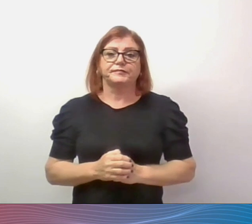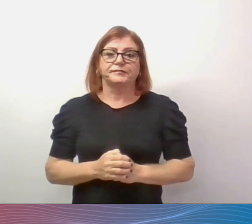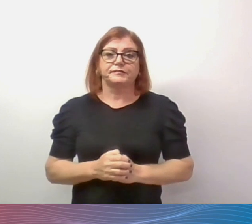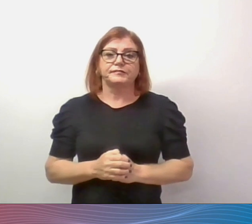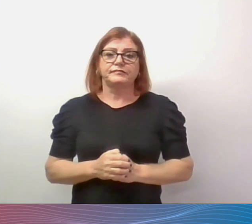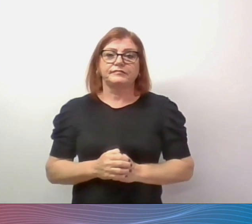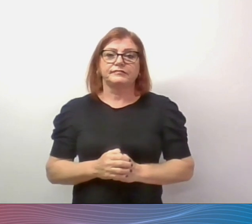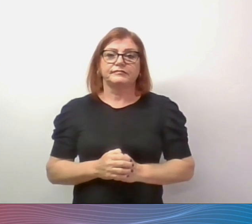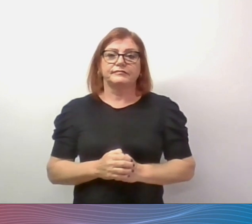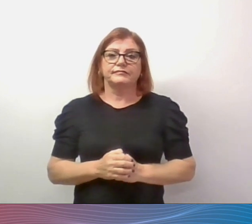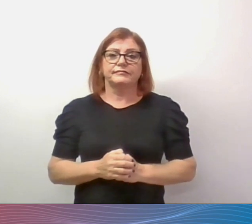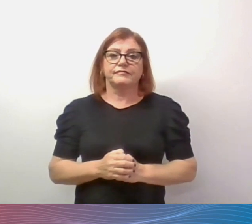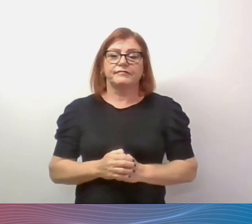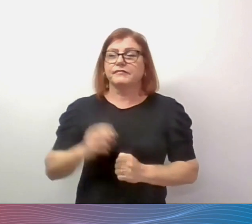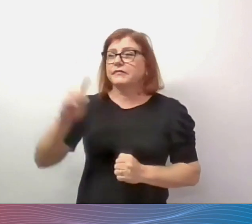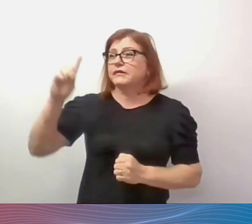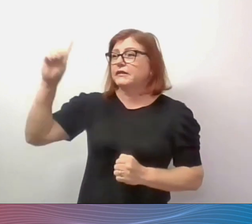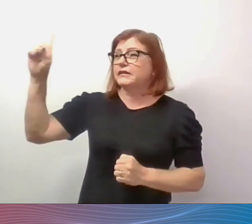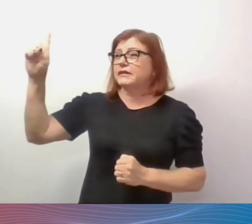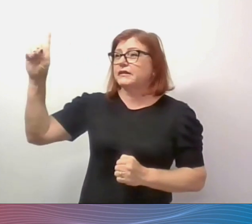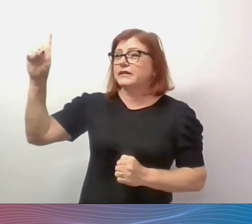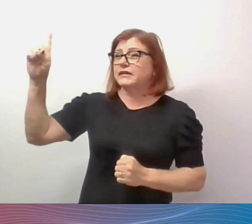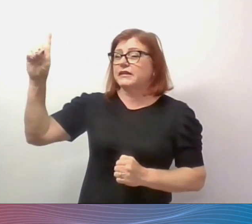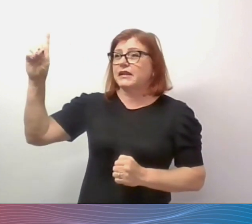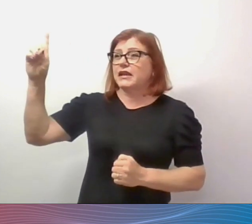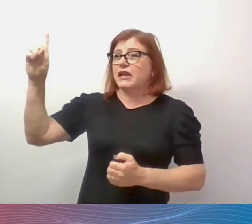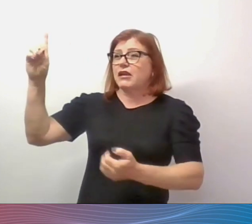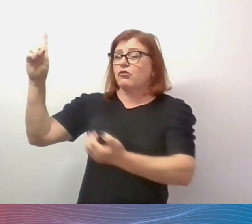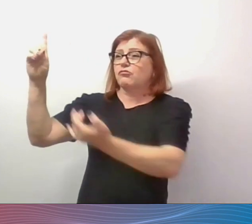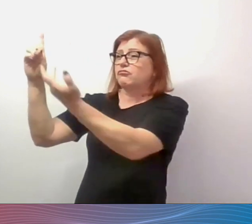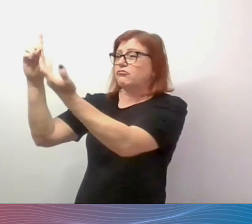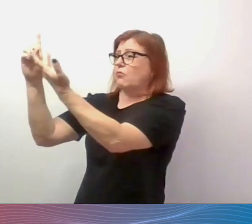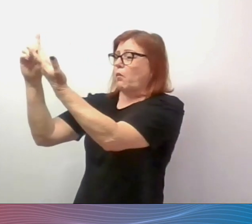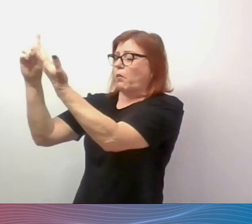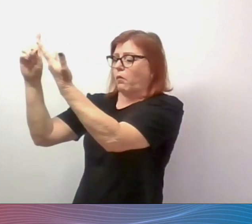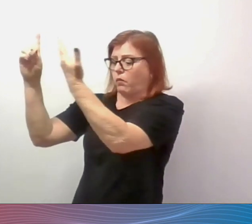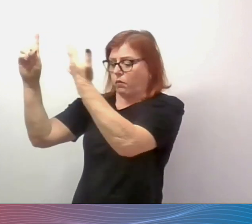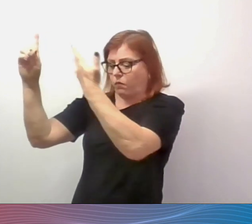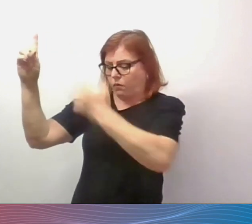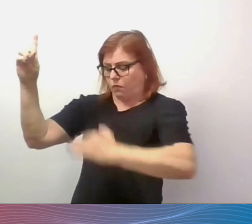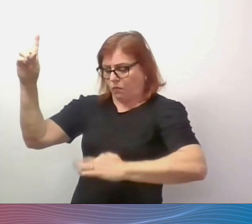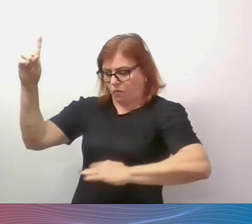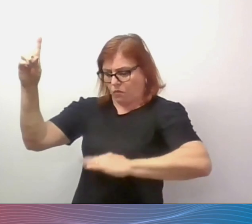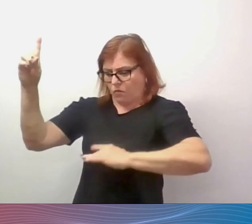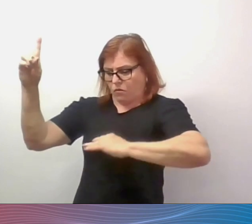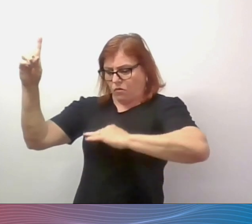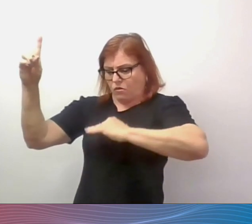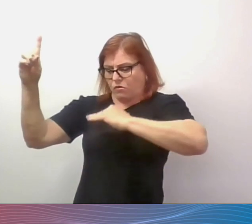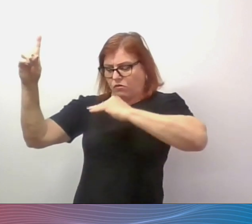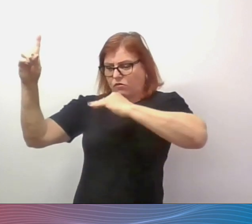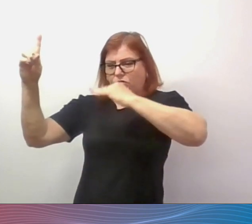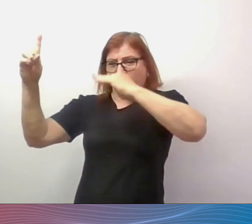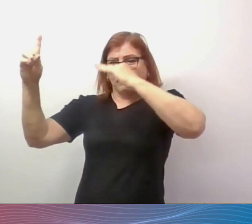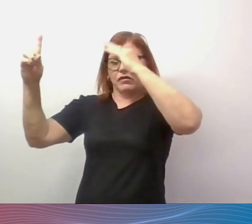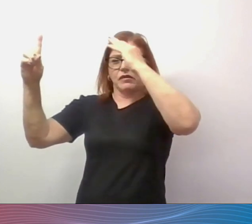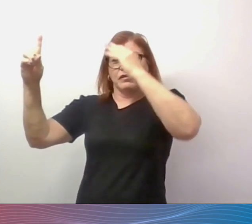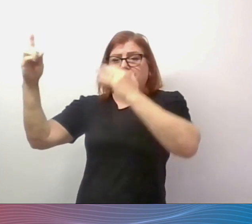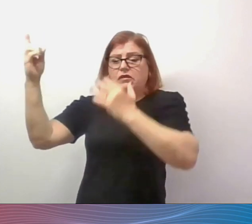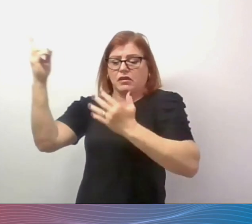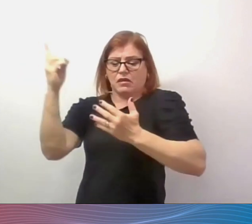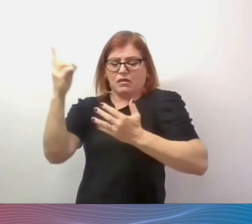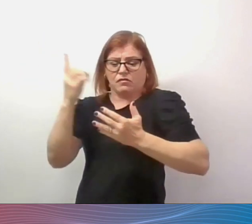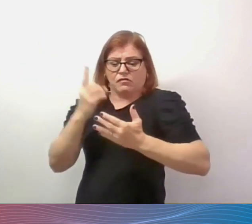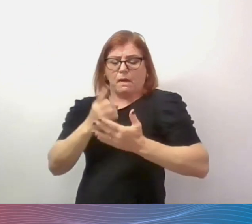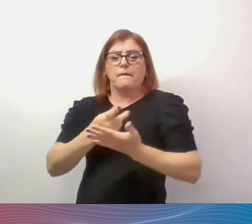então encheria esse homem através da vida de Deus e encheria esse homem com a